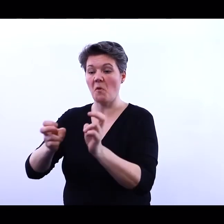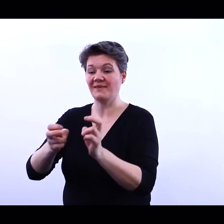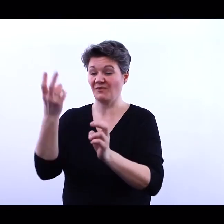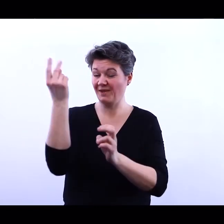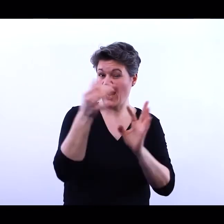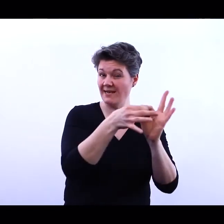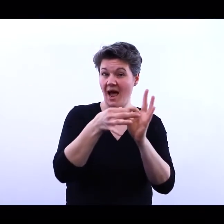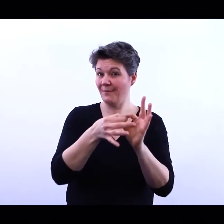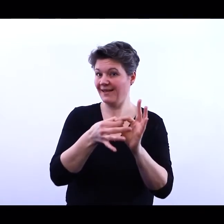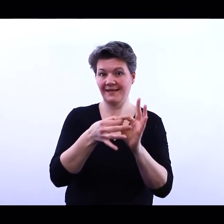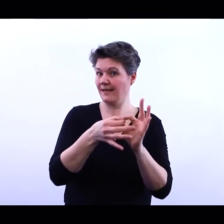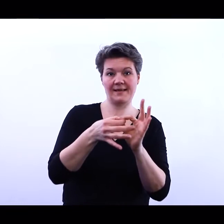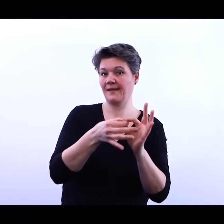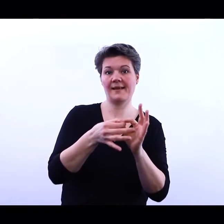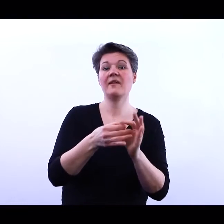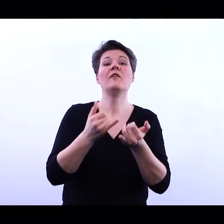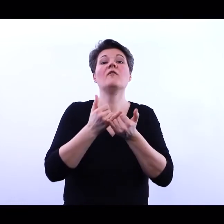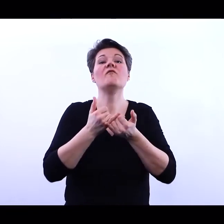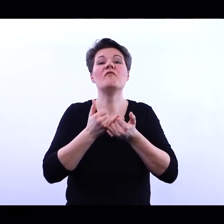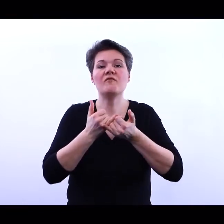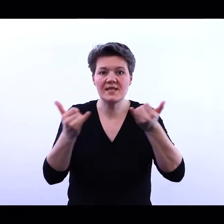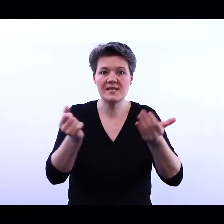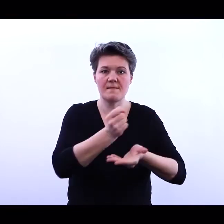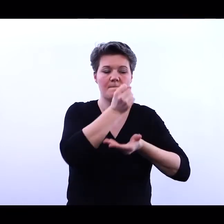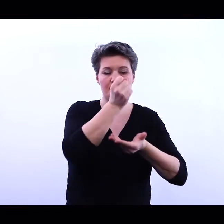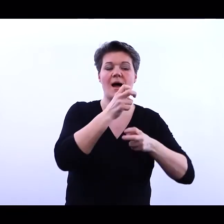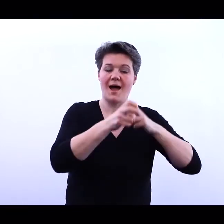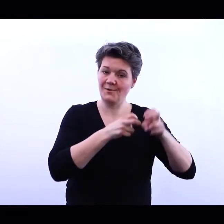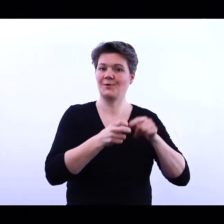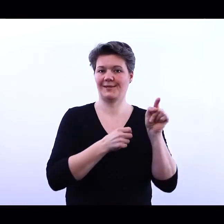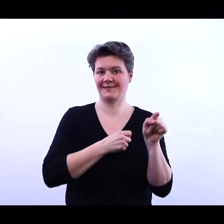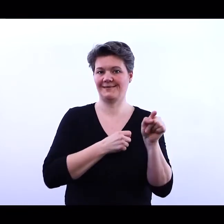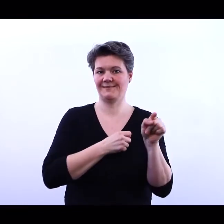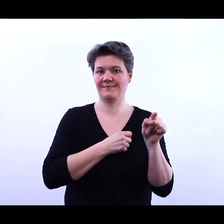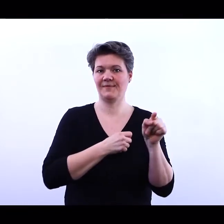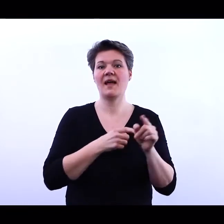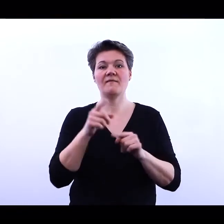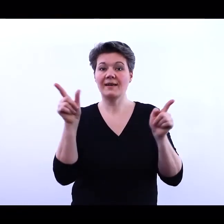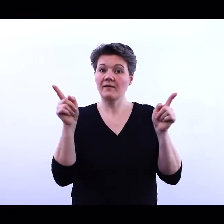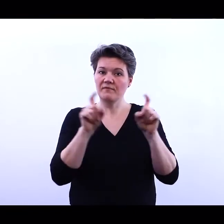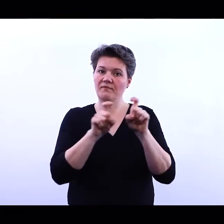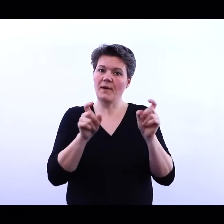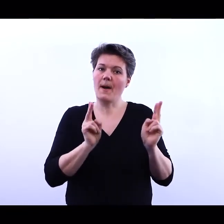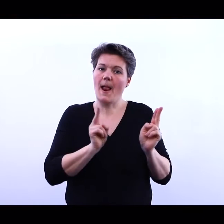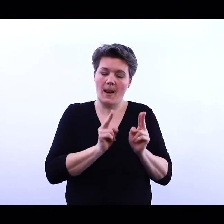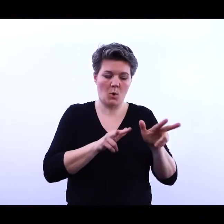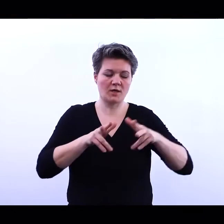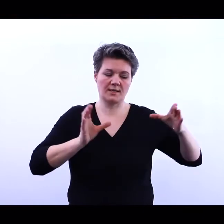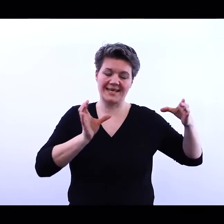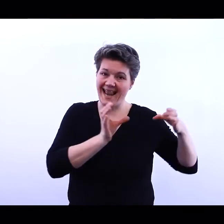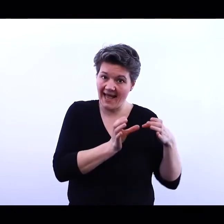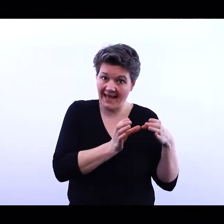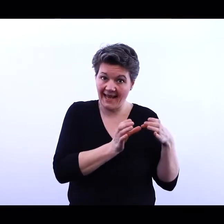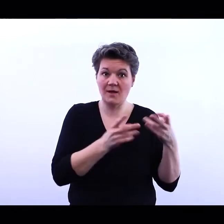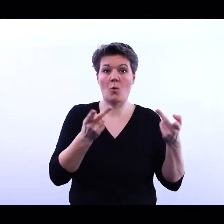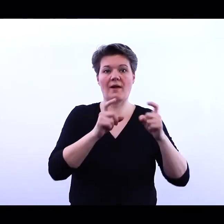does make an impact is how folks use the budget they have. So whether you are a very small organization or all the way up to a